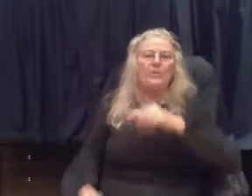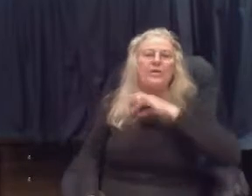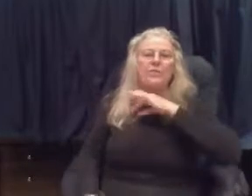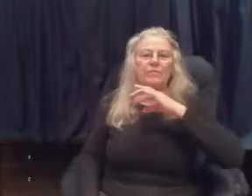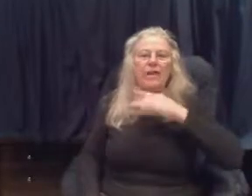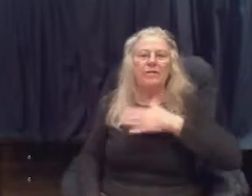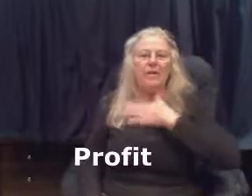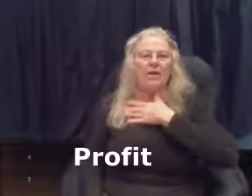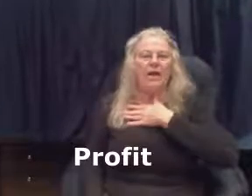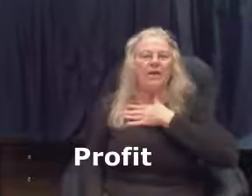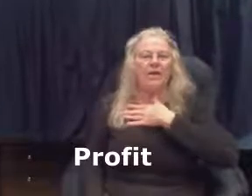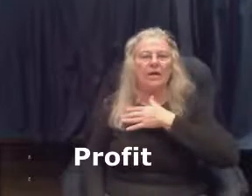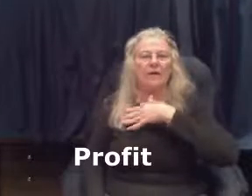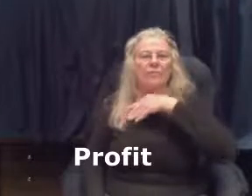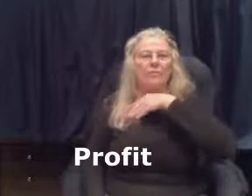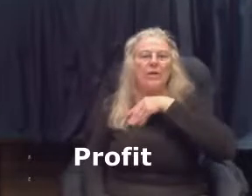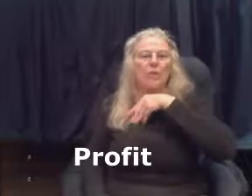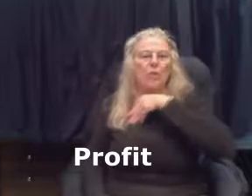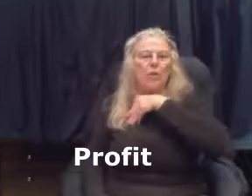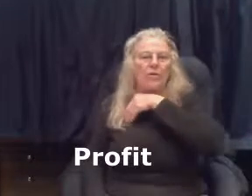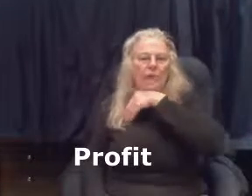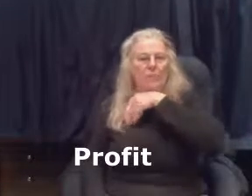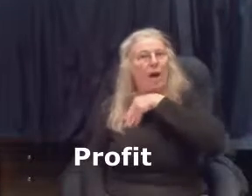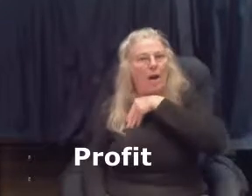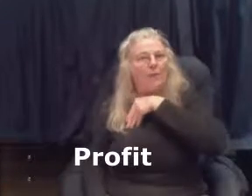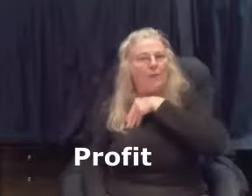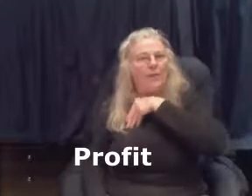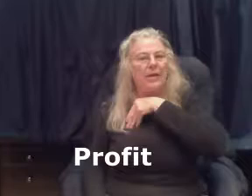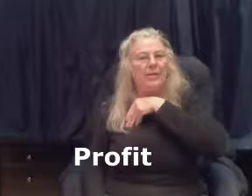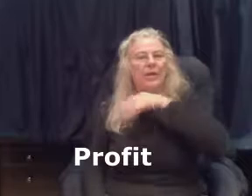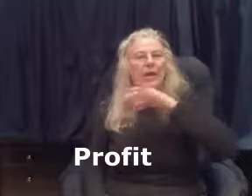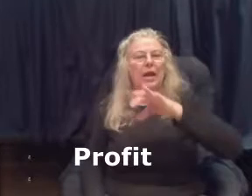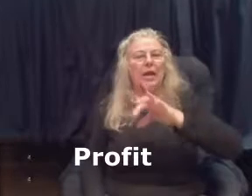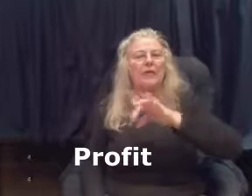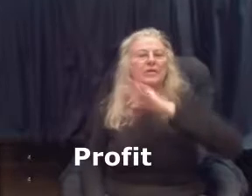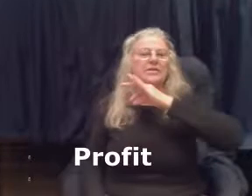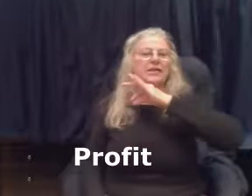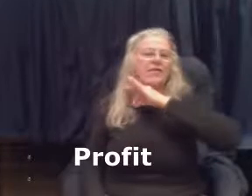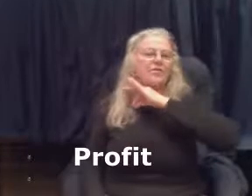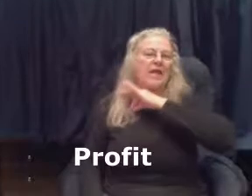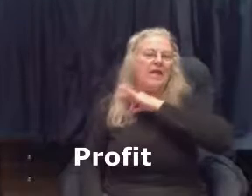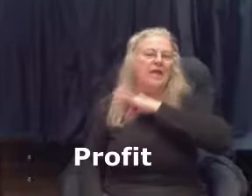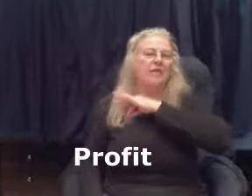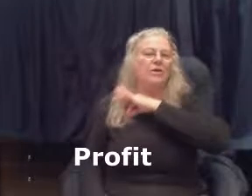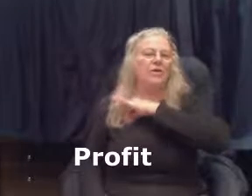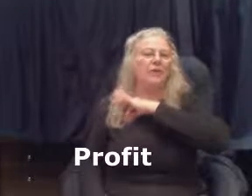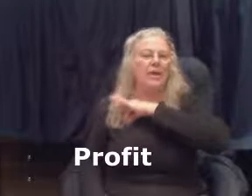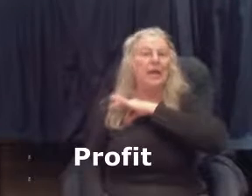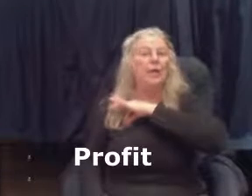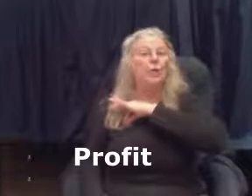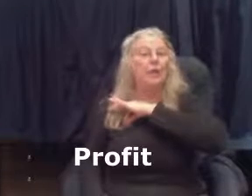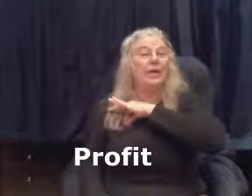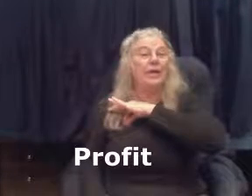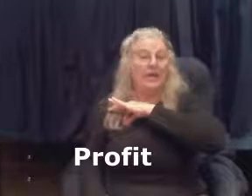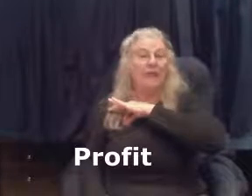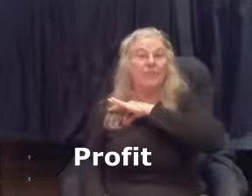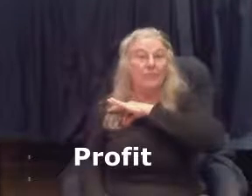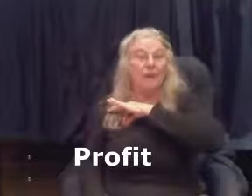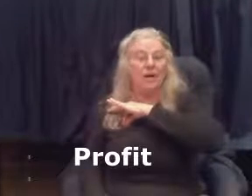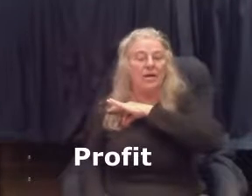Prophet, and I think of men who wear that pocket up here, and it's like they're taking their money and putting it in their pocket